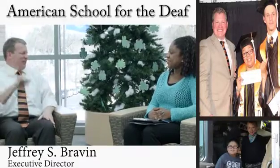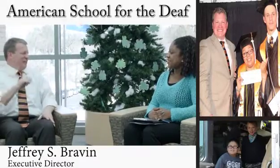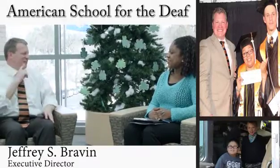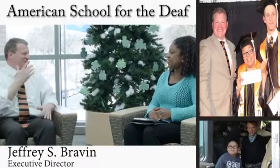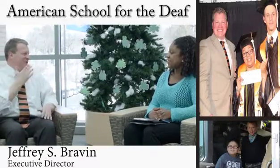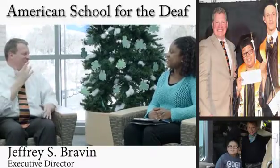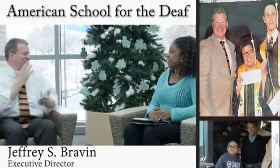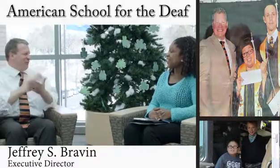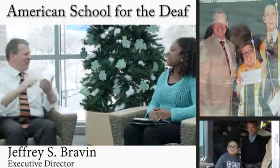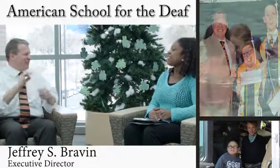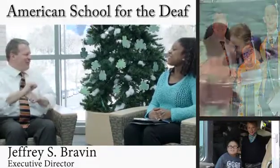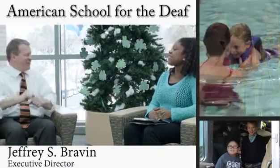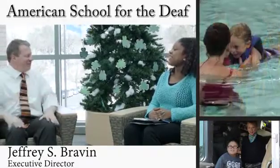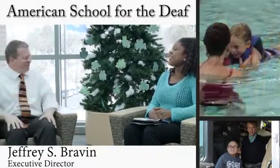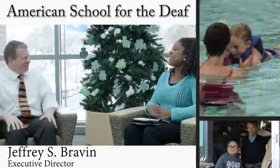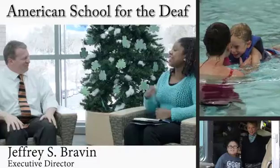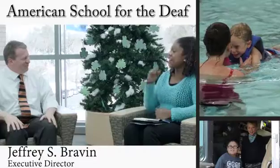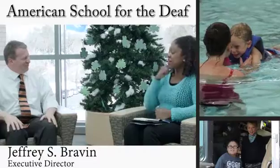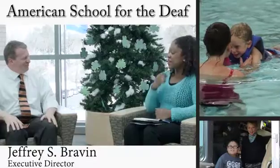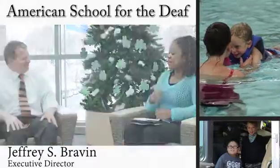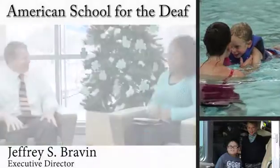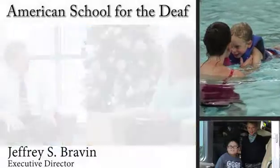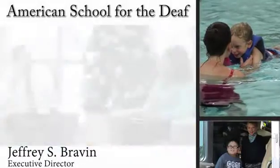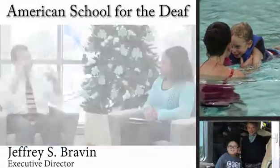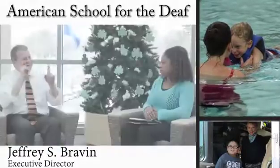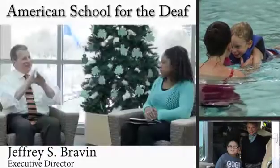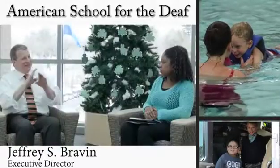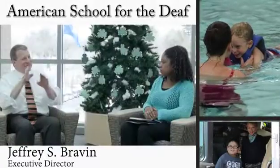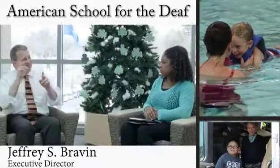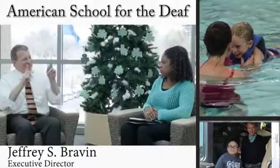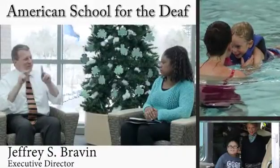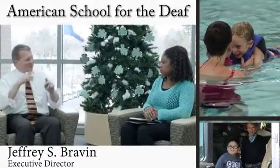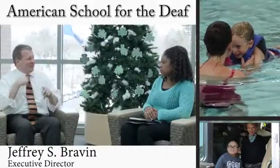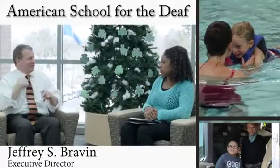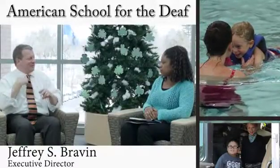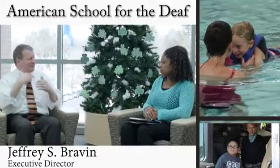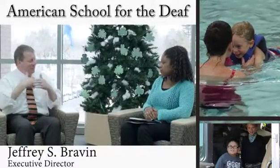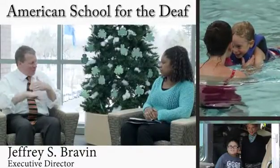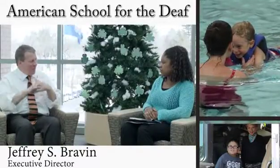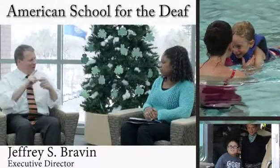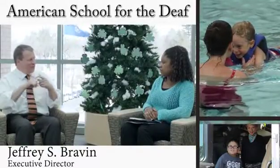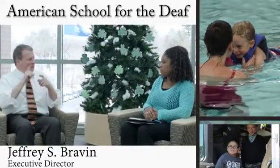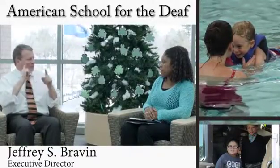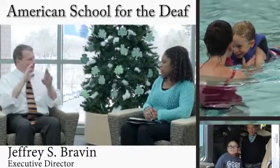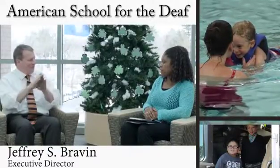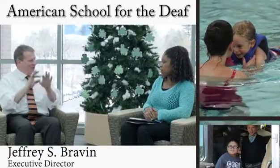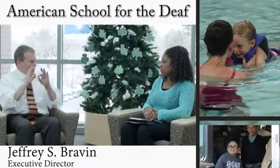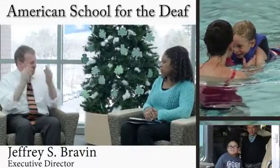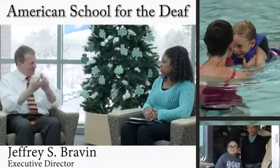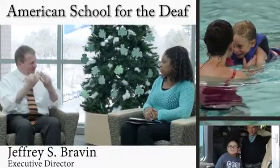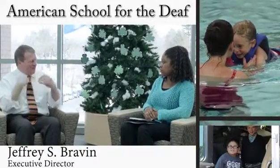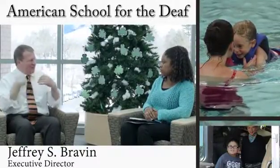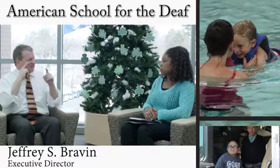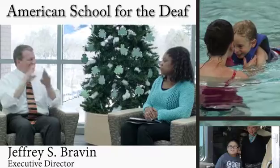students. That's really my favorite part of my job. I may be rare compared to many deaf people, but I was born into a deaf